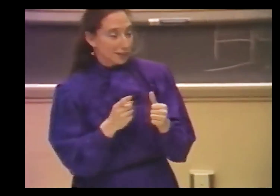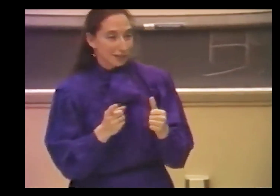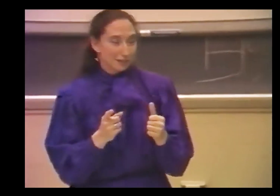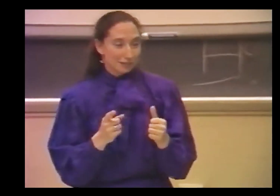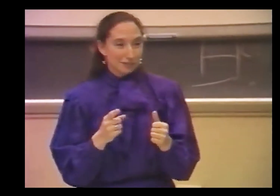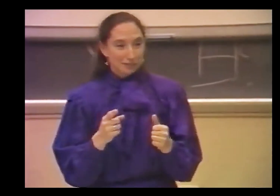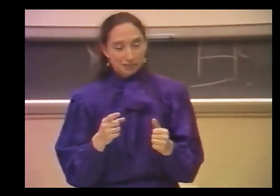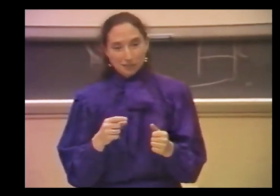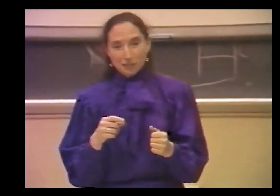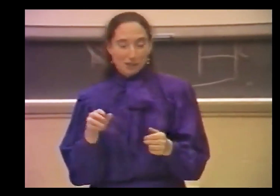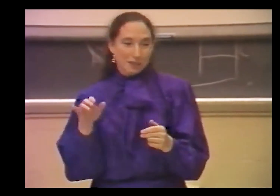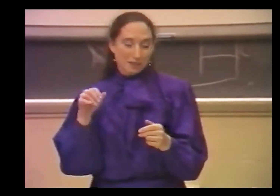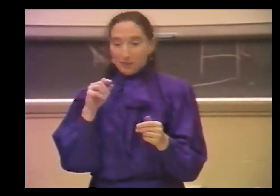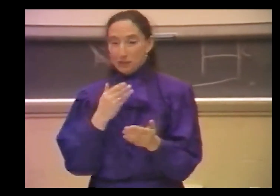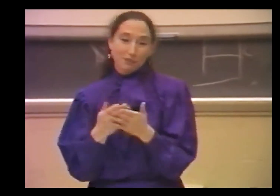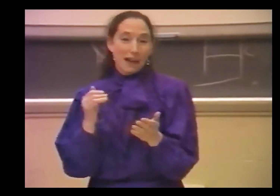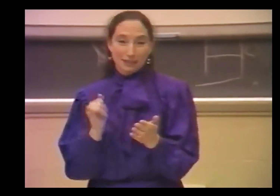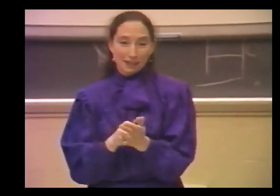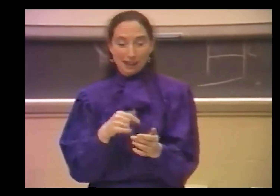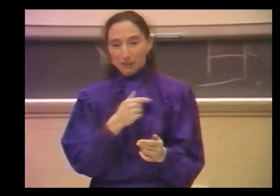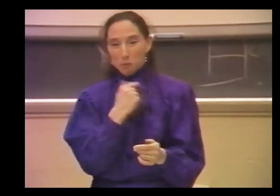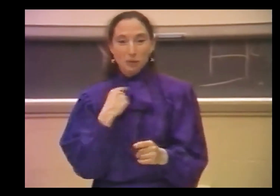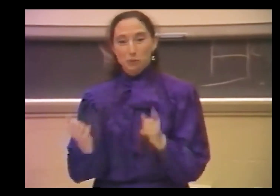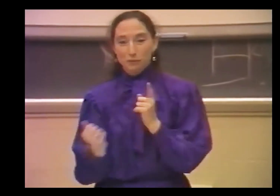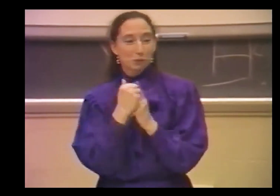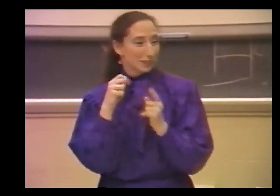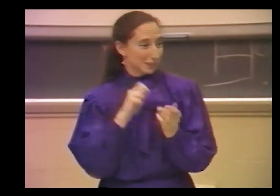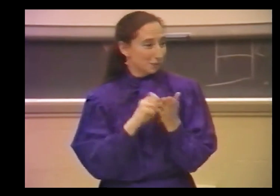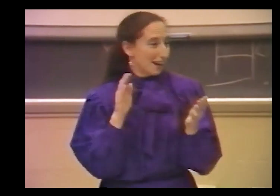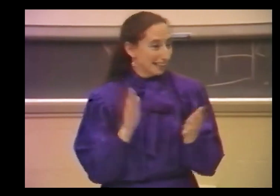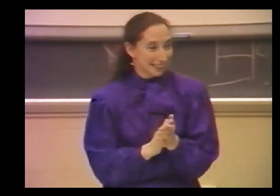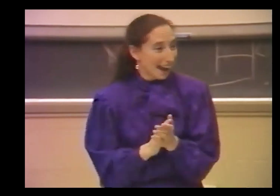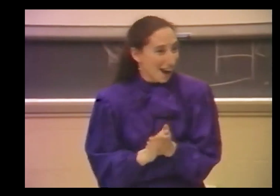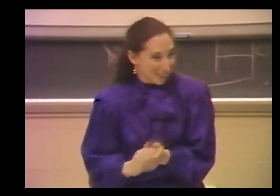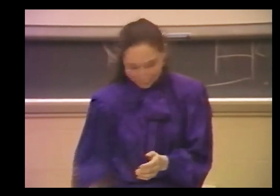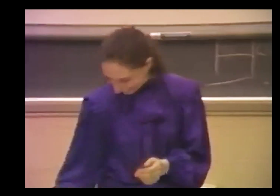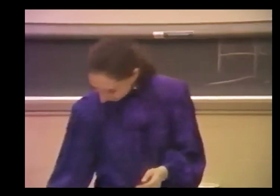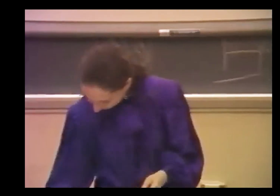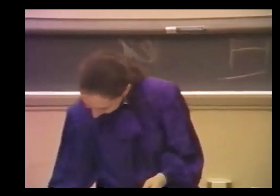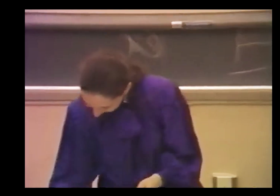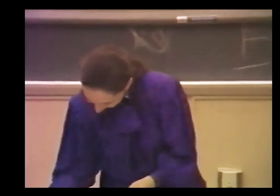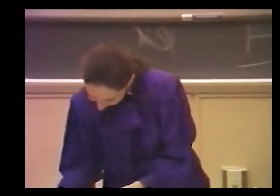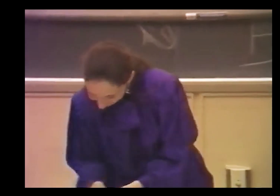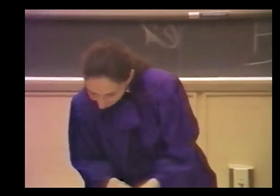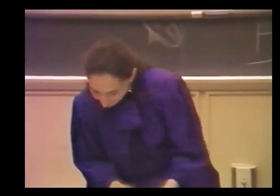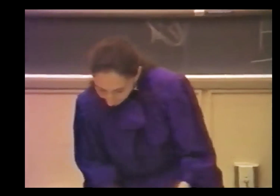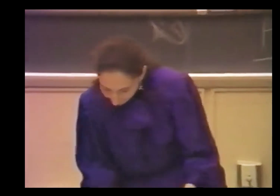First, there's the fact that we were fooled into writing it down. Okay.